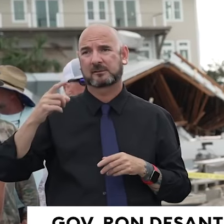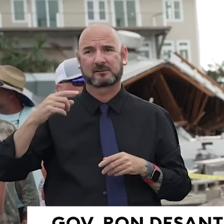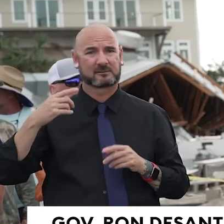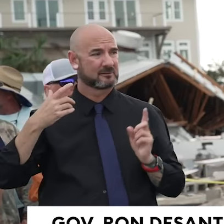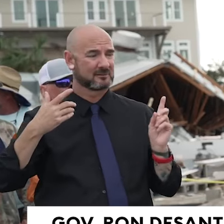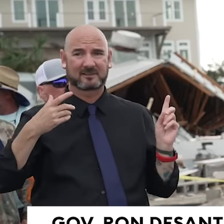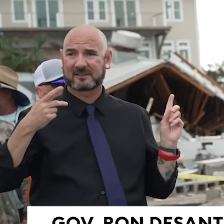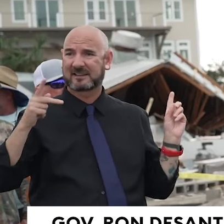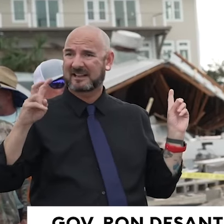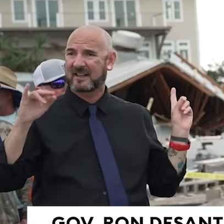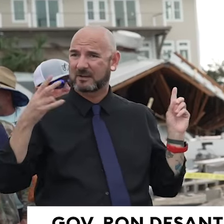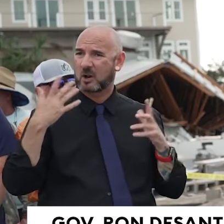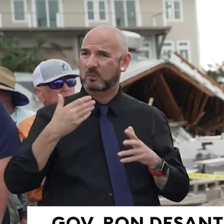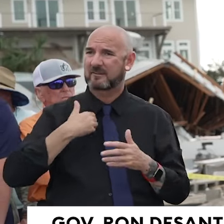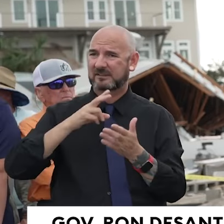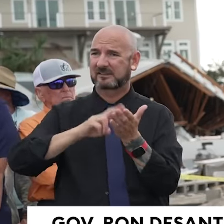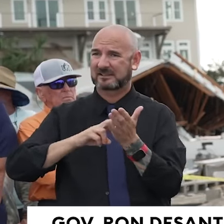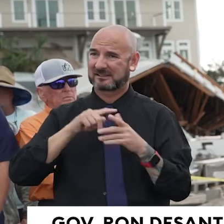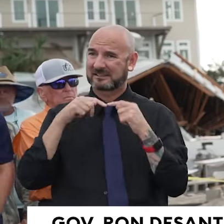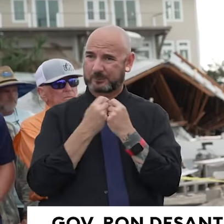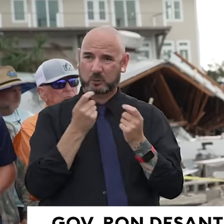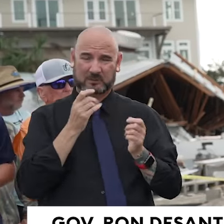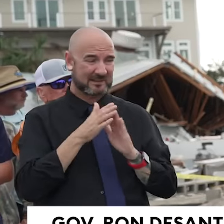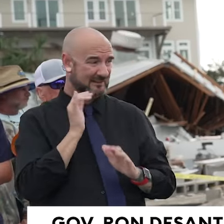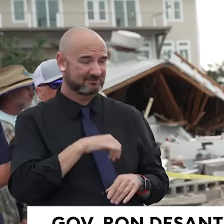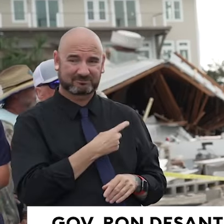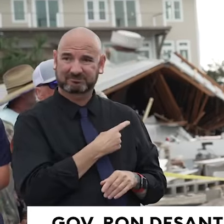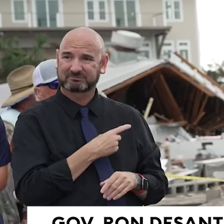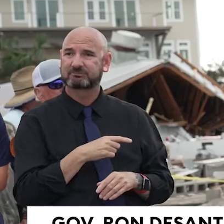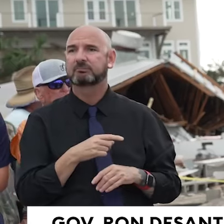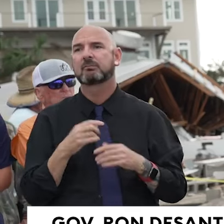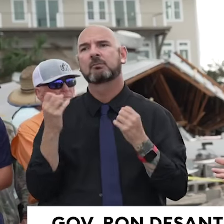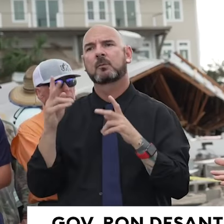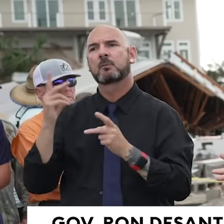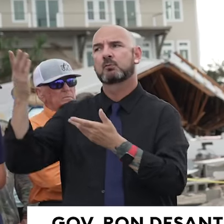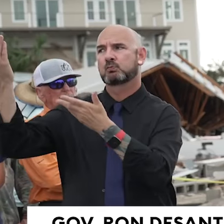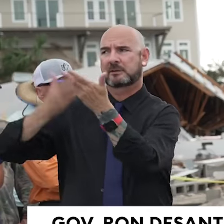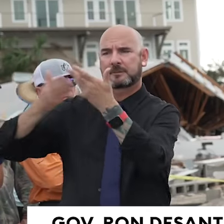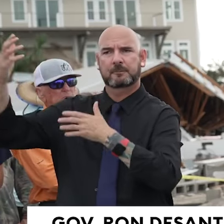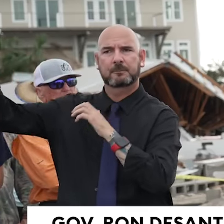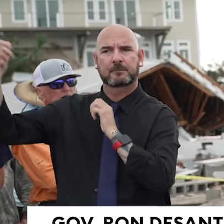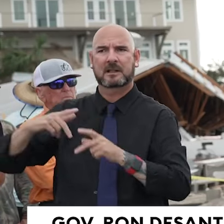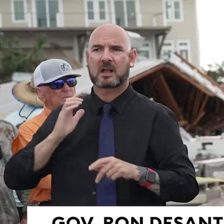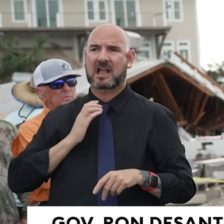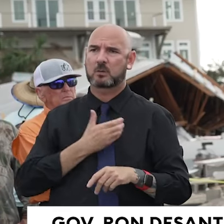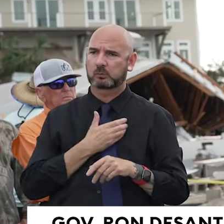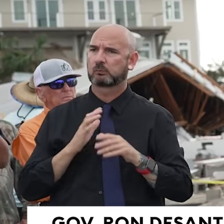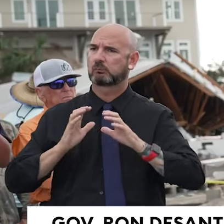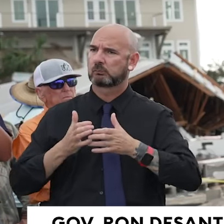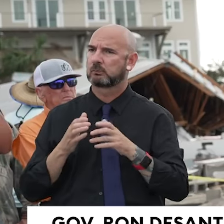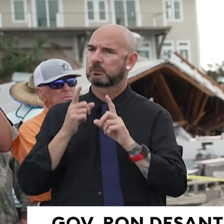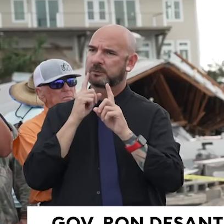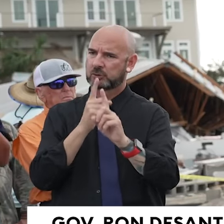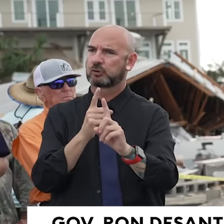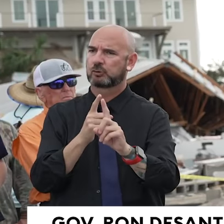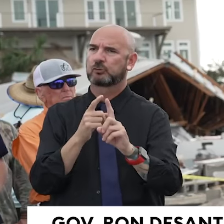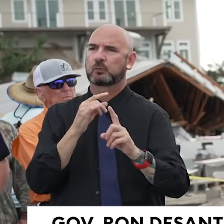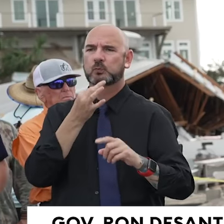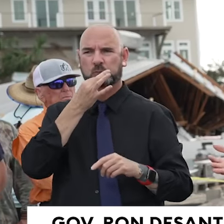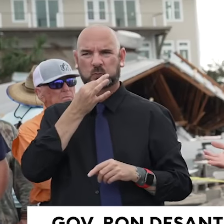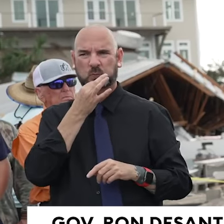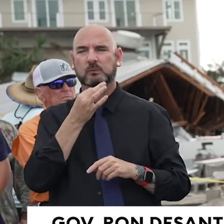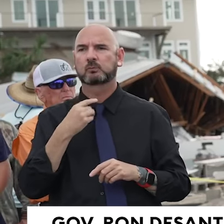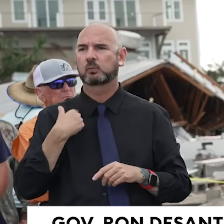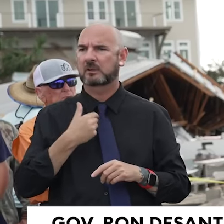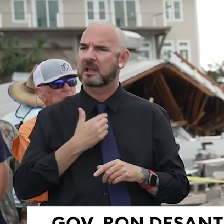so Kevin and his team are doing that. And, you're going to see people be brought back on our mission very, very shortly. And we're happy to do